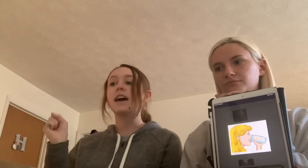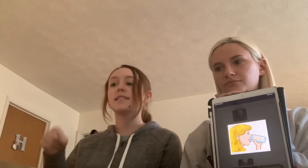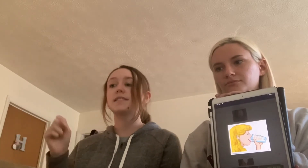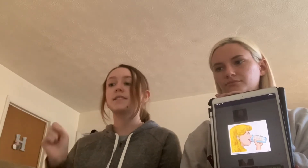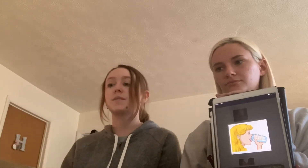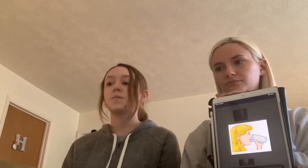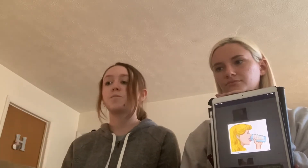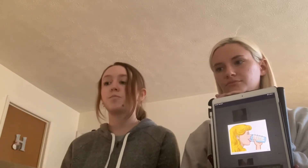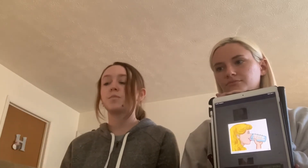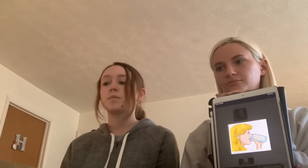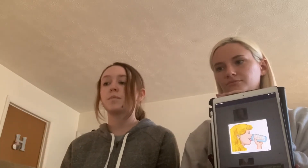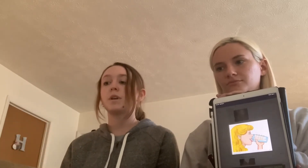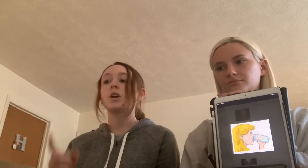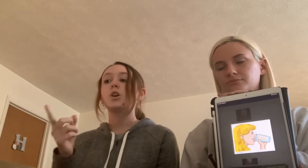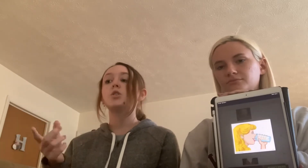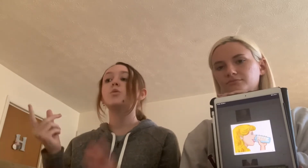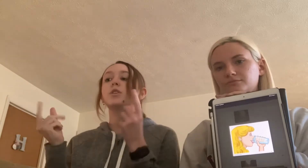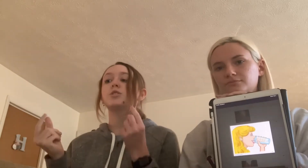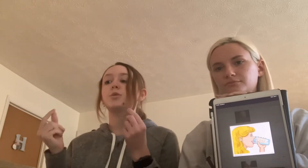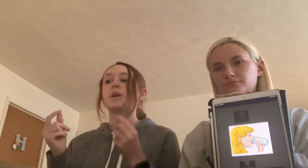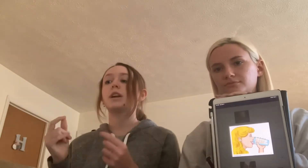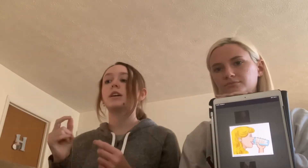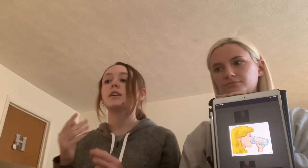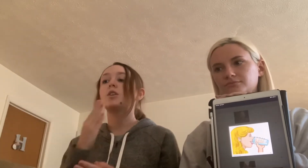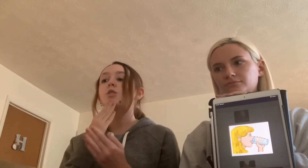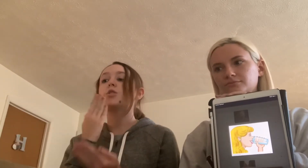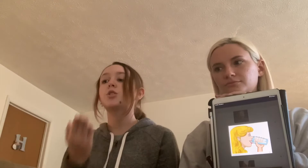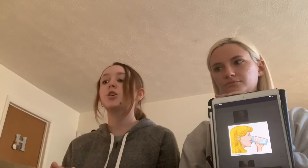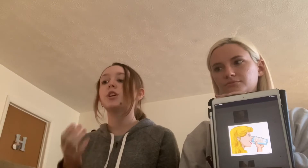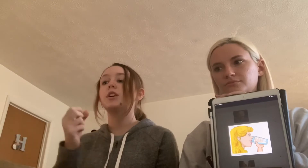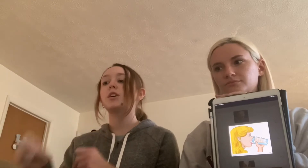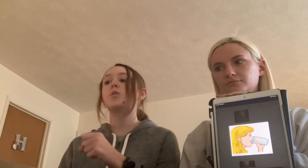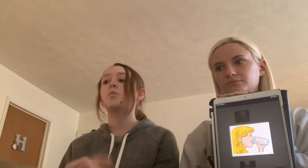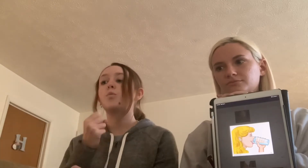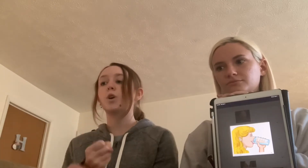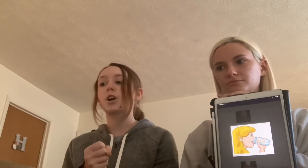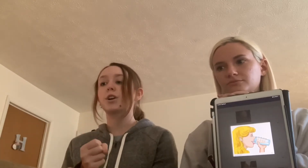Yes, you're doing good work.